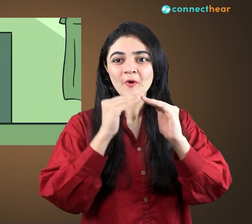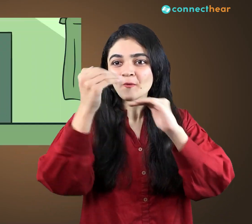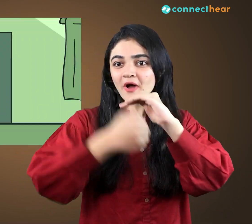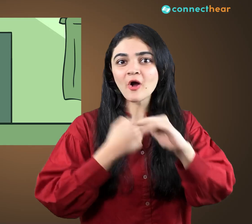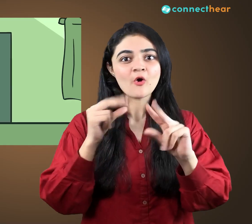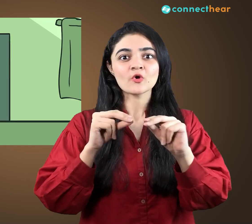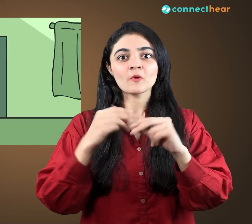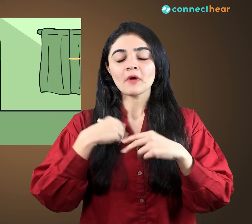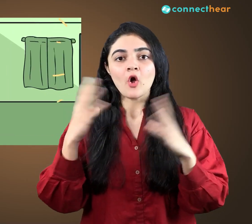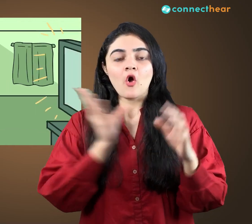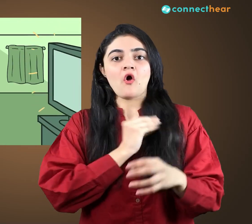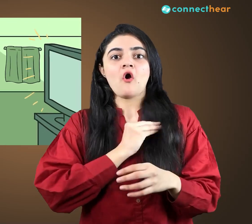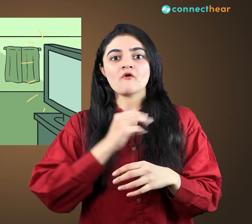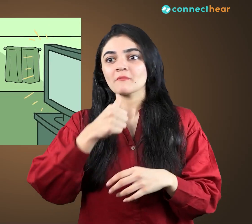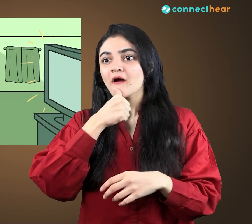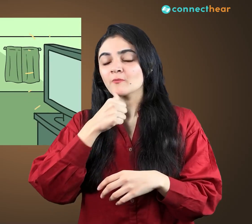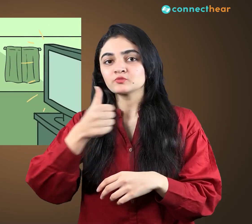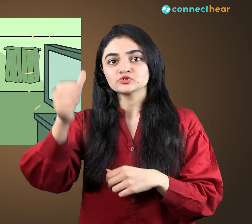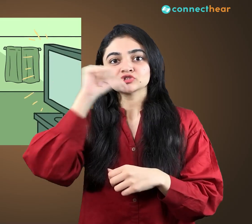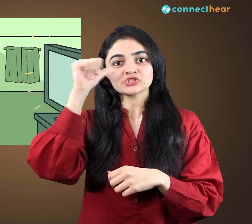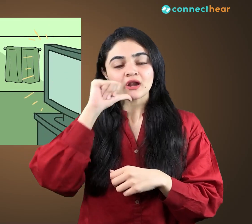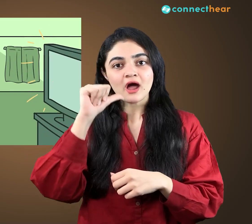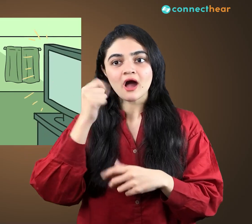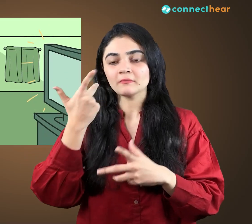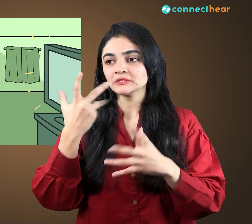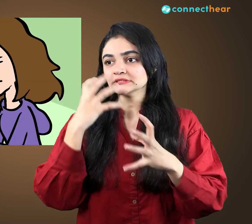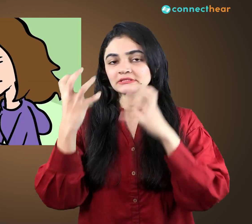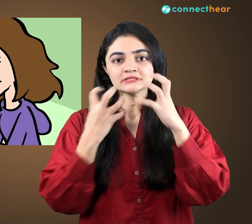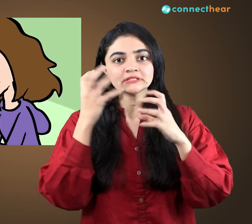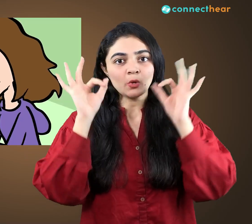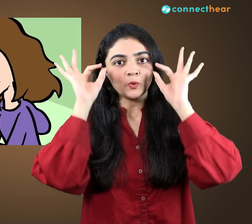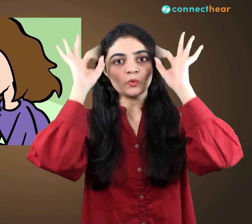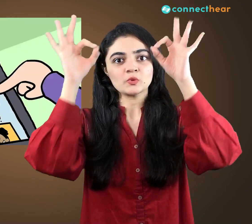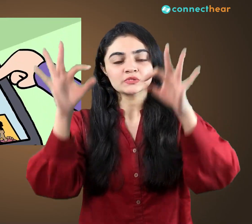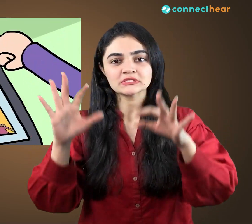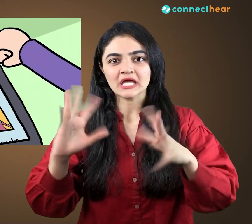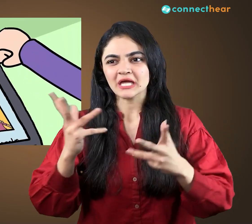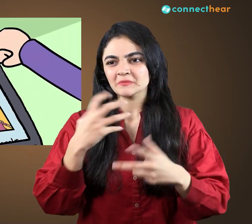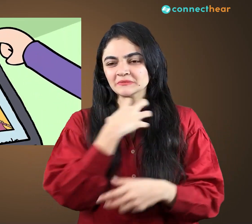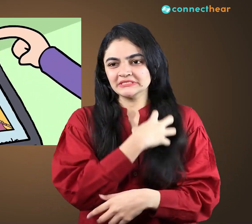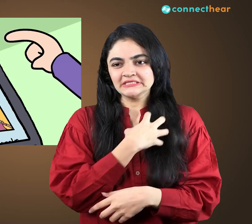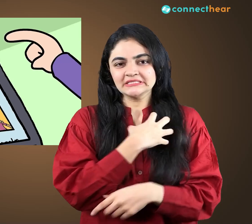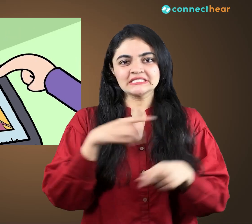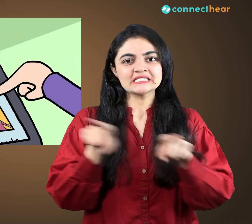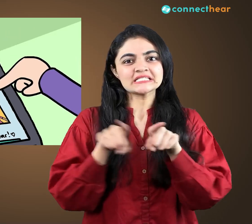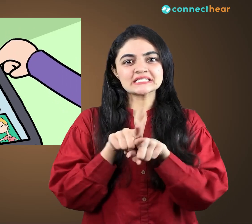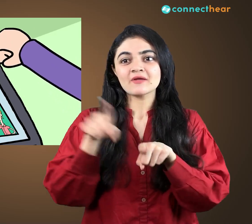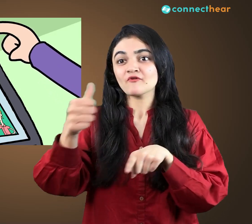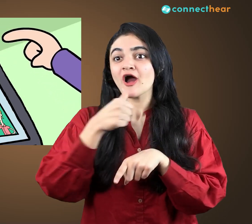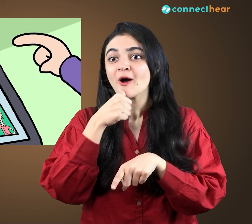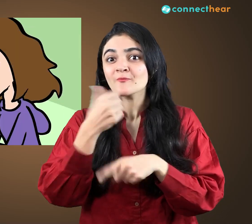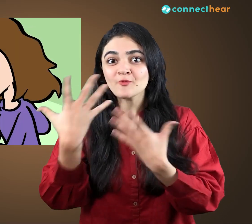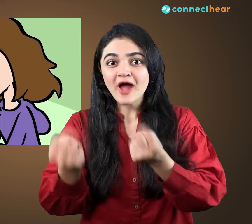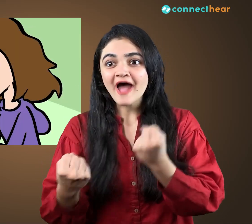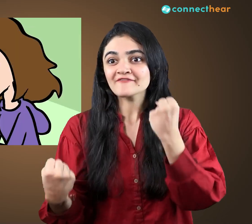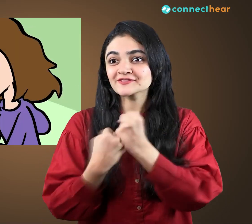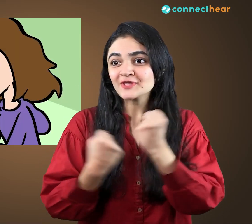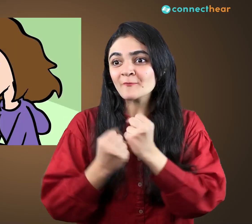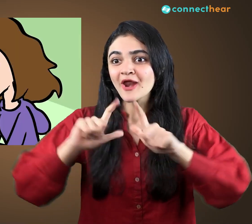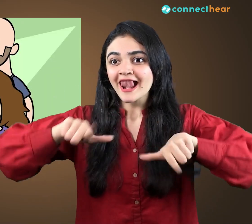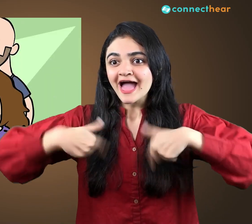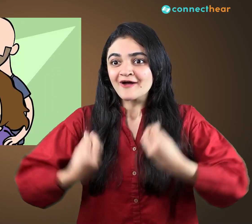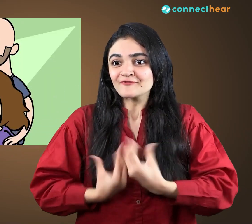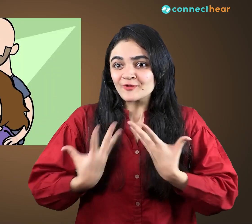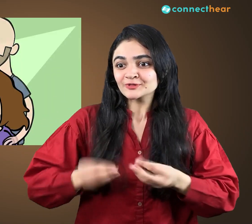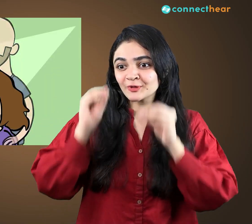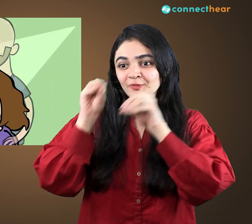because I was scared my father would be drunk and that he would embarrass me in front of them. I was often jealous of my friends because they had dads who were there to be a part of their